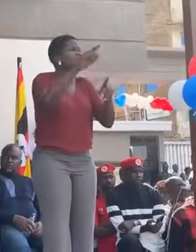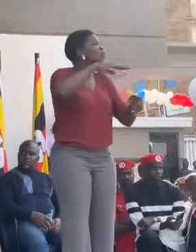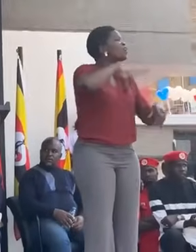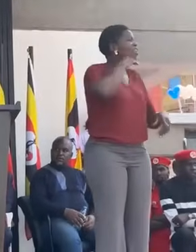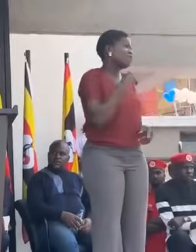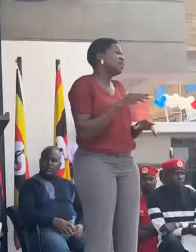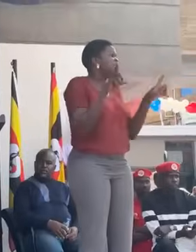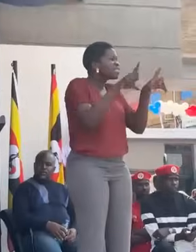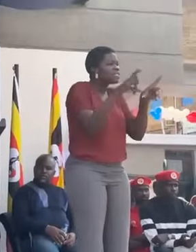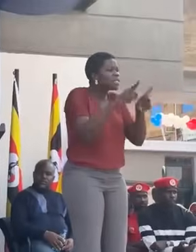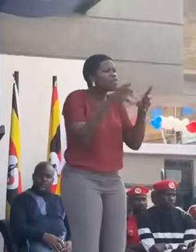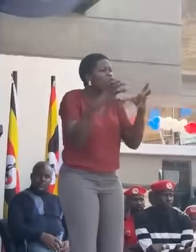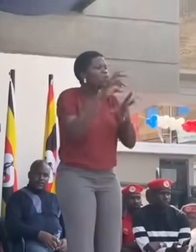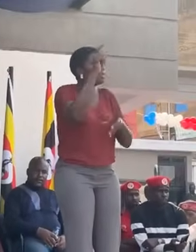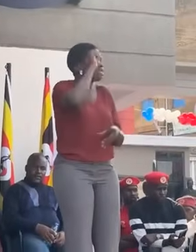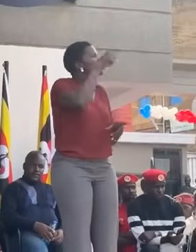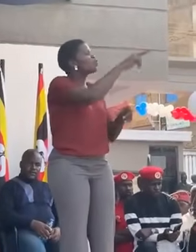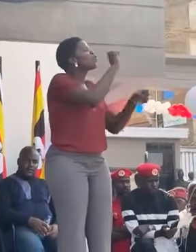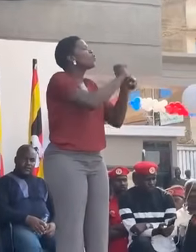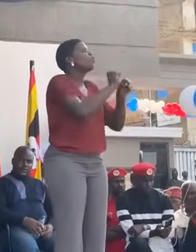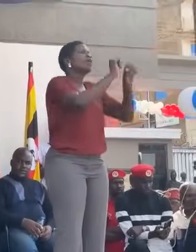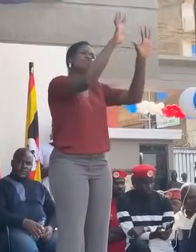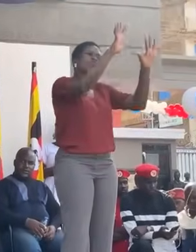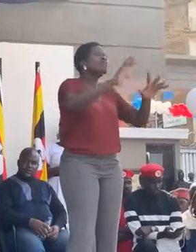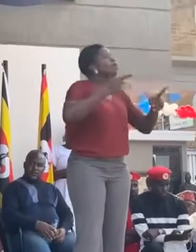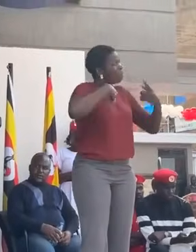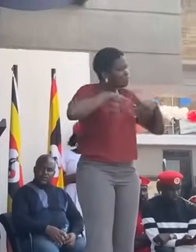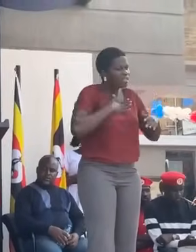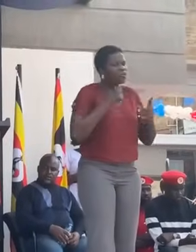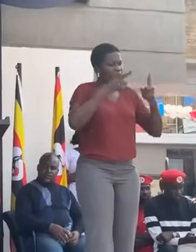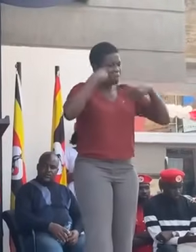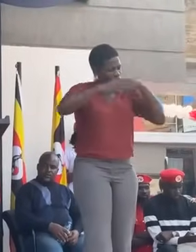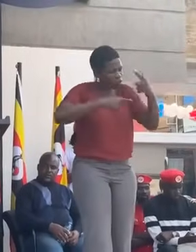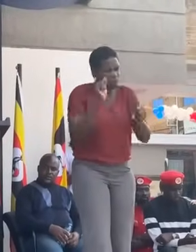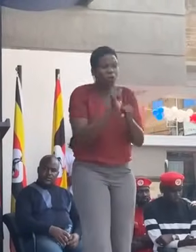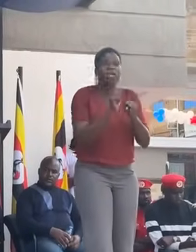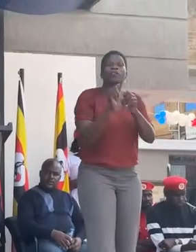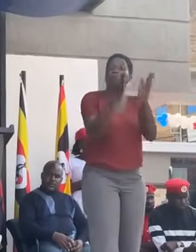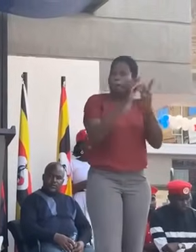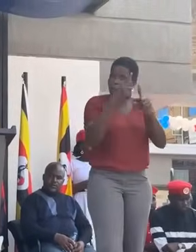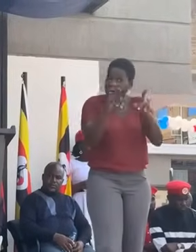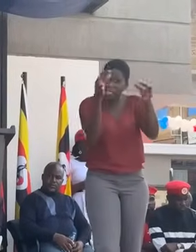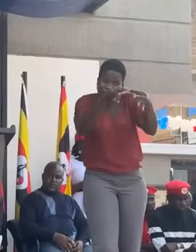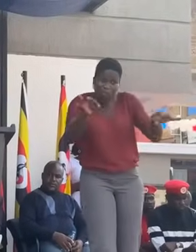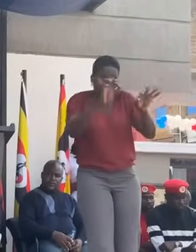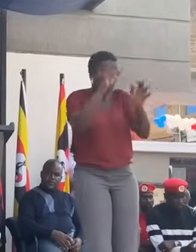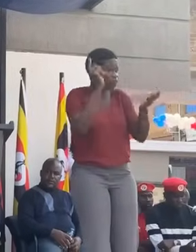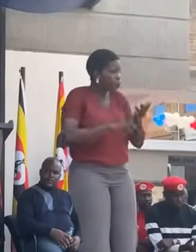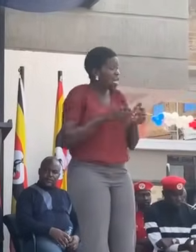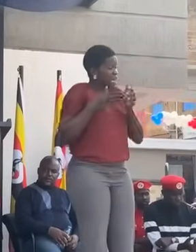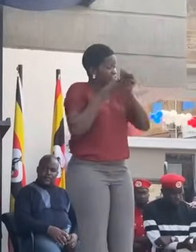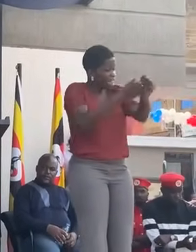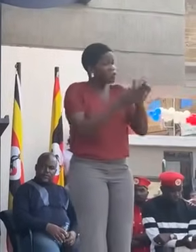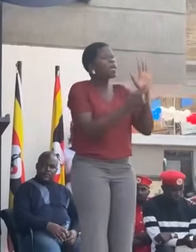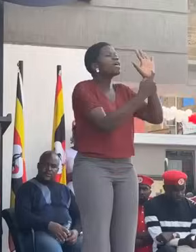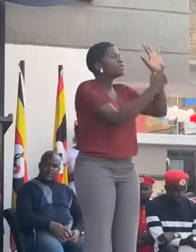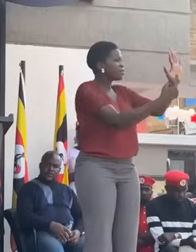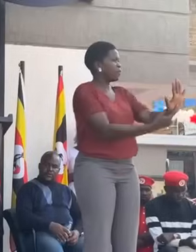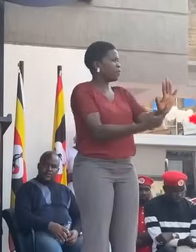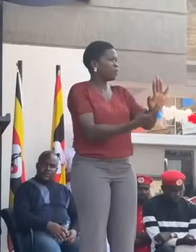bena. Mukoze omulimu ogwamanyi. Let us continue working together, but most importantly, let us lead by